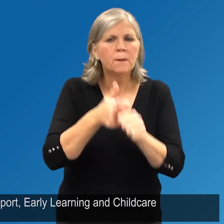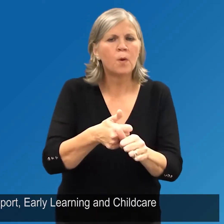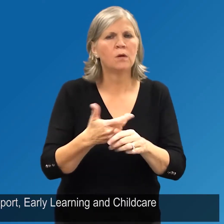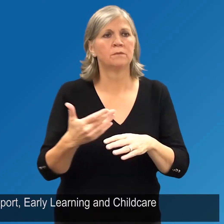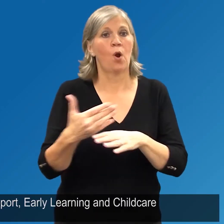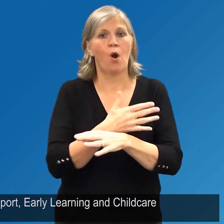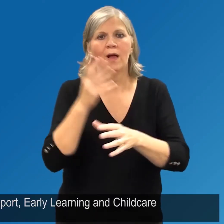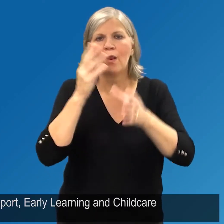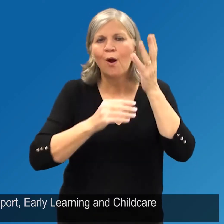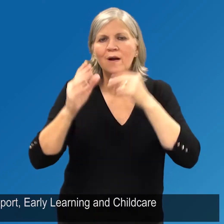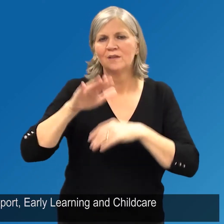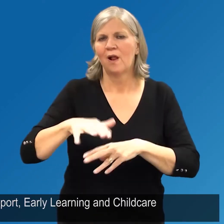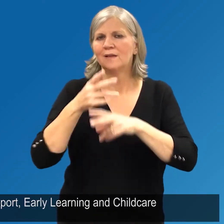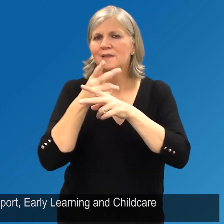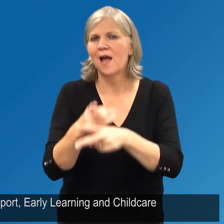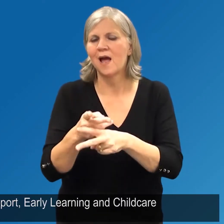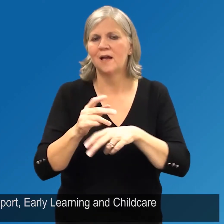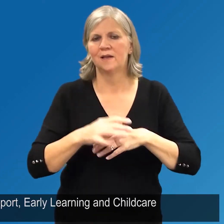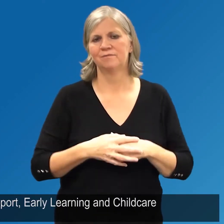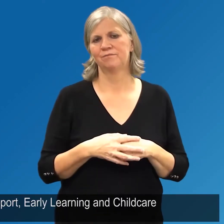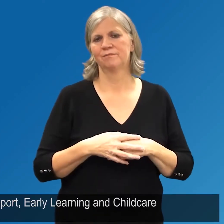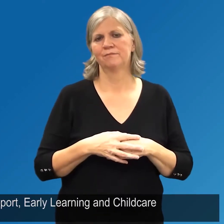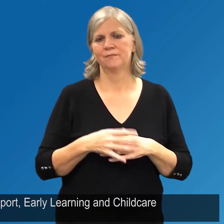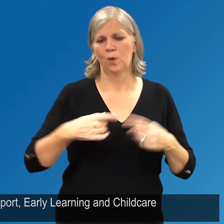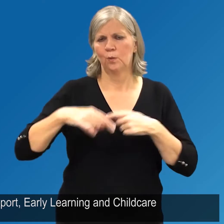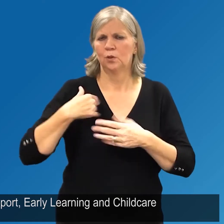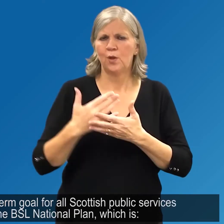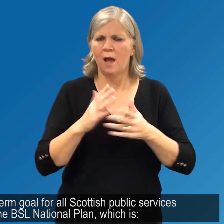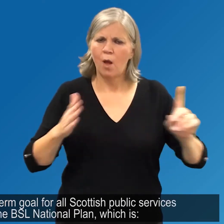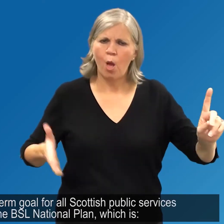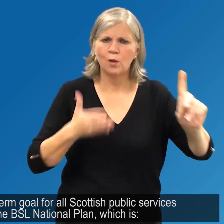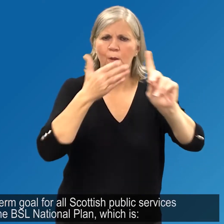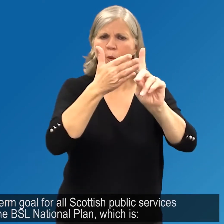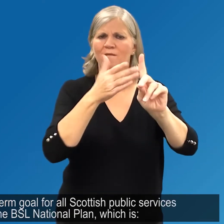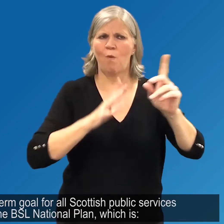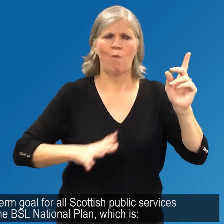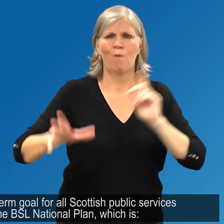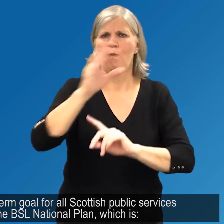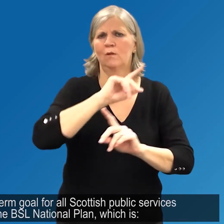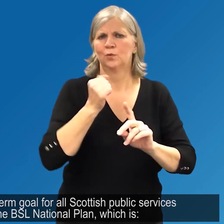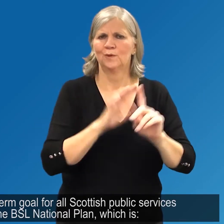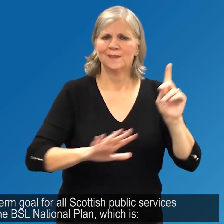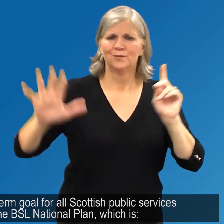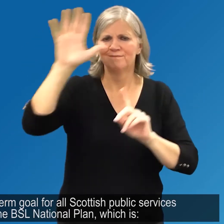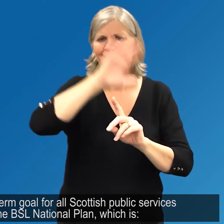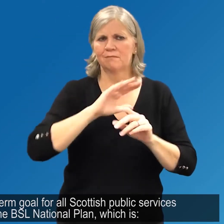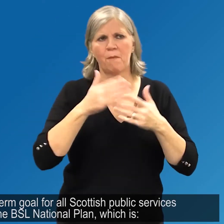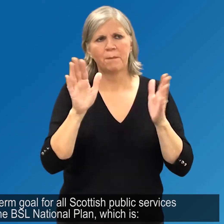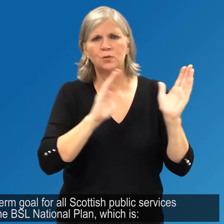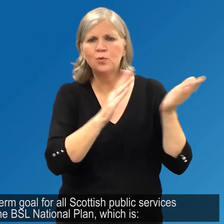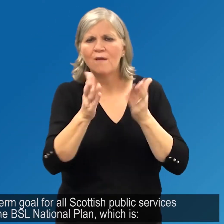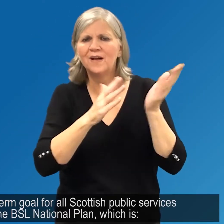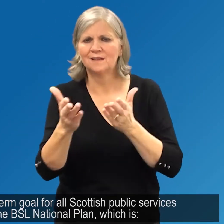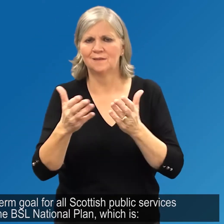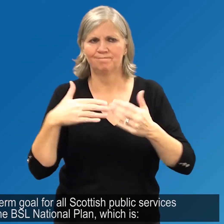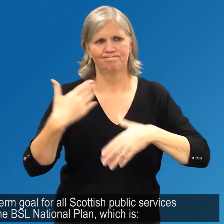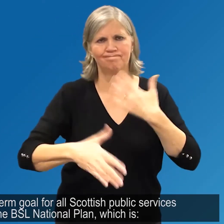4.2. Family support, early learning and childcare. We share the long-term goal for all Scottish